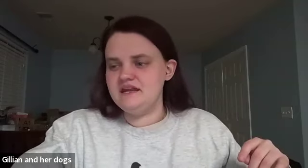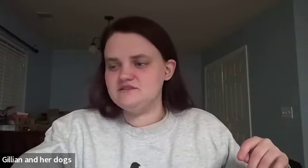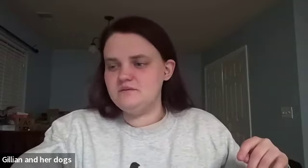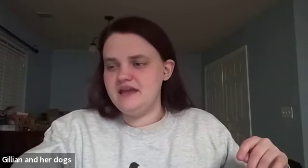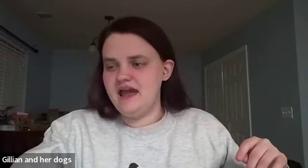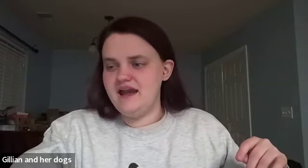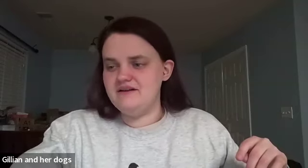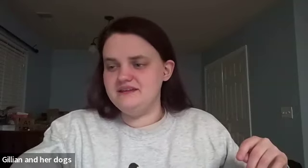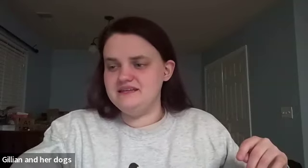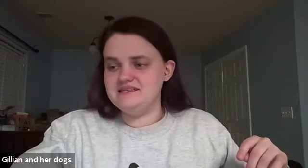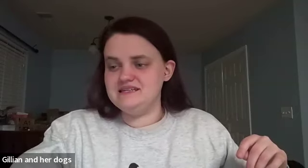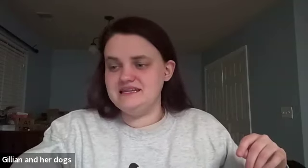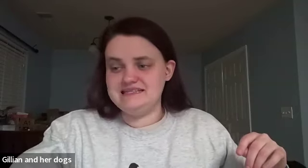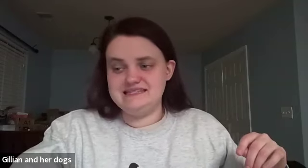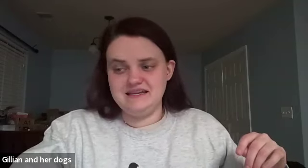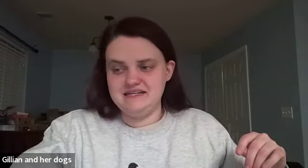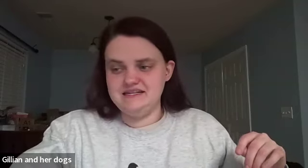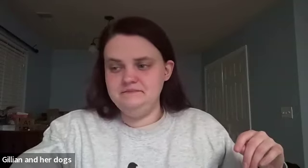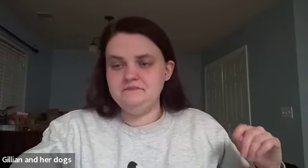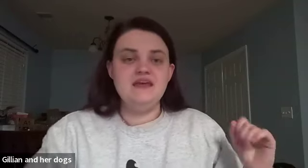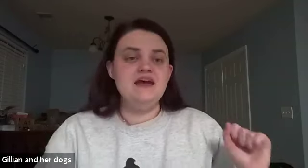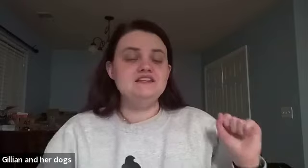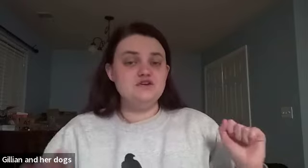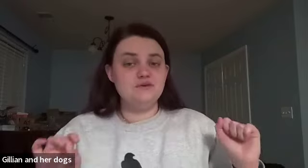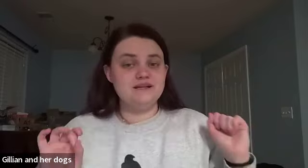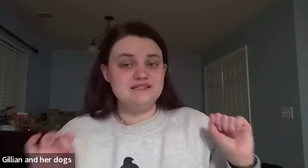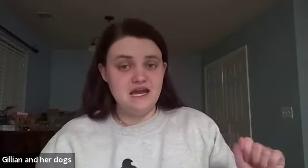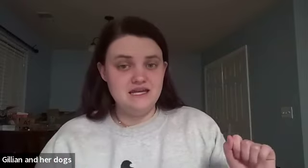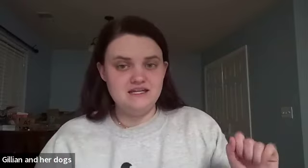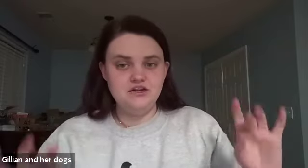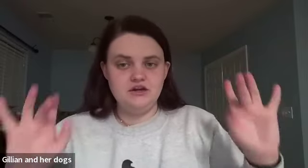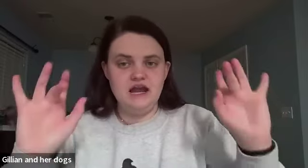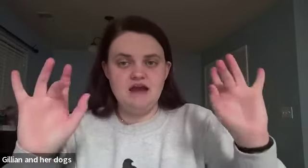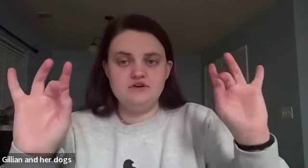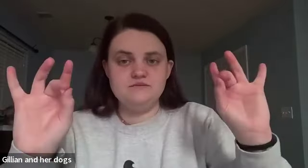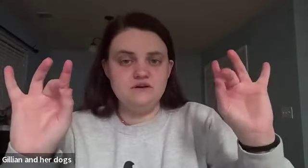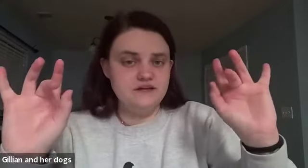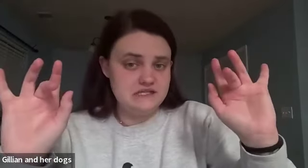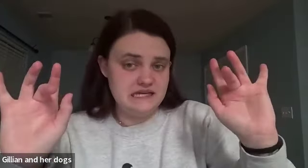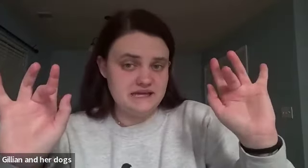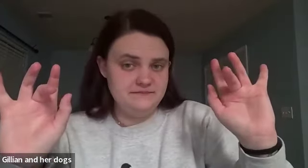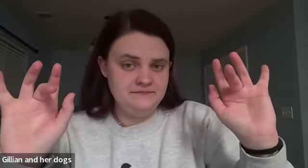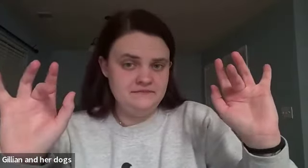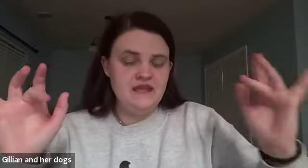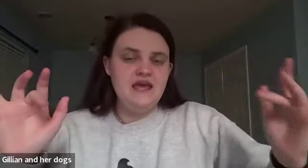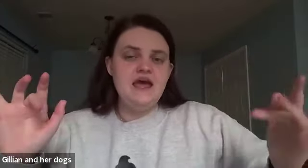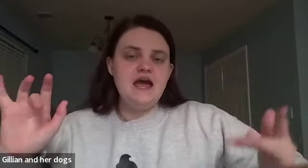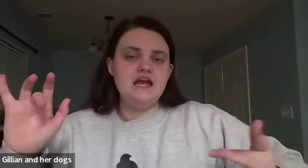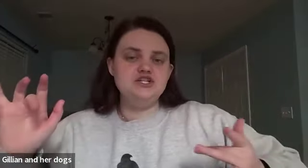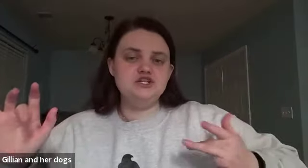The next one we have is excited. And so for excited, you're going to have those middle fingers again. And